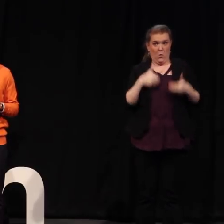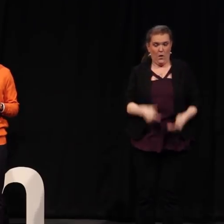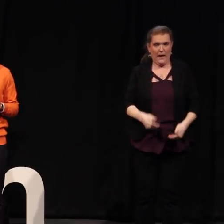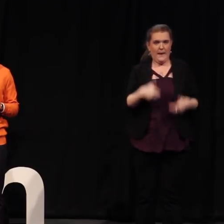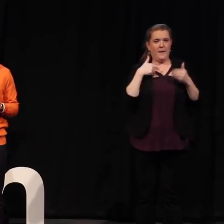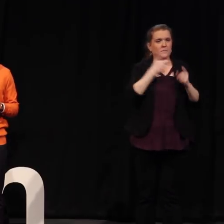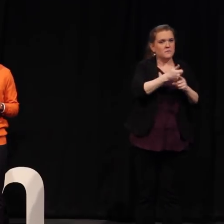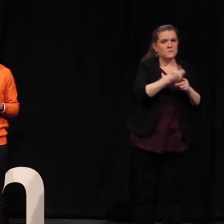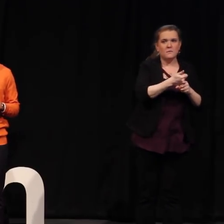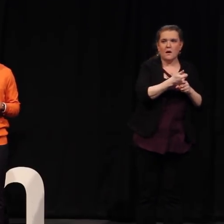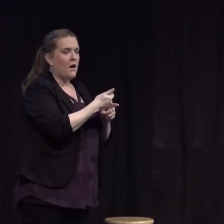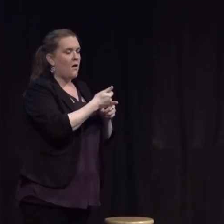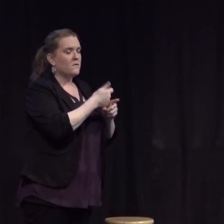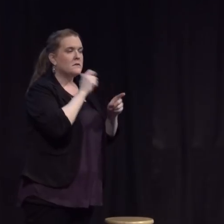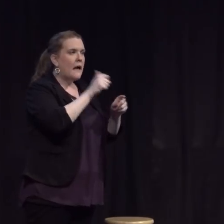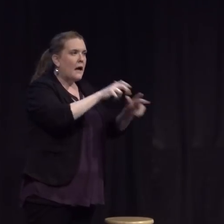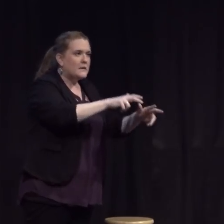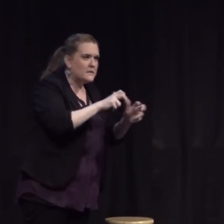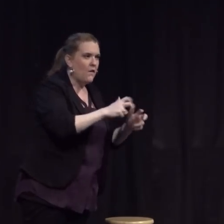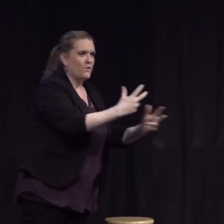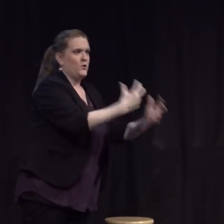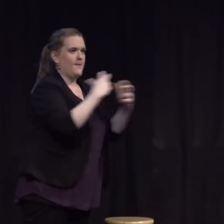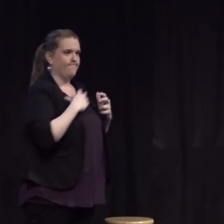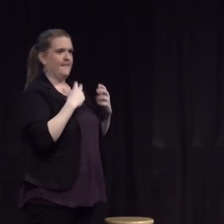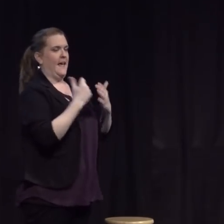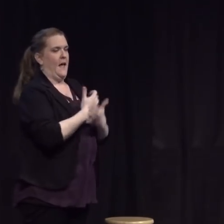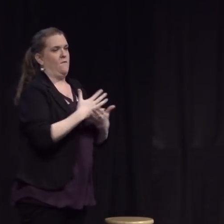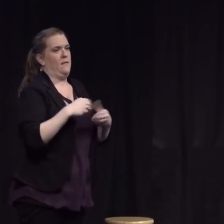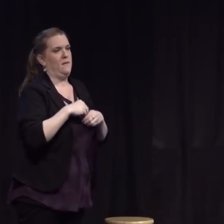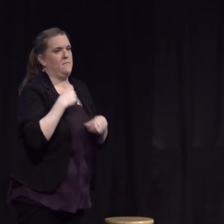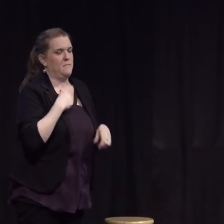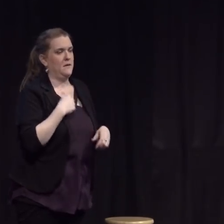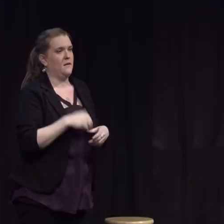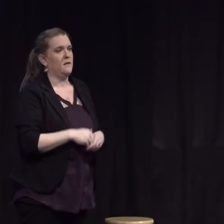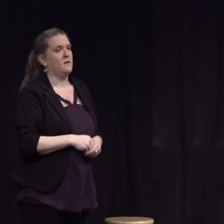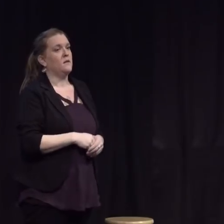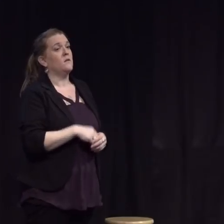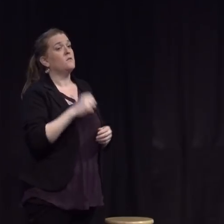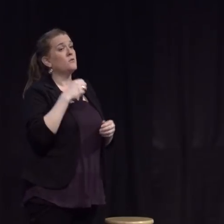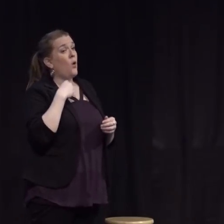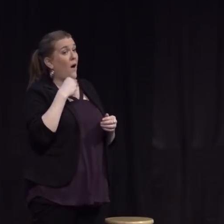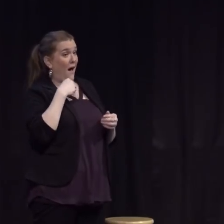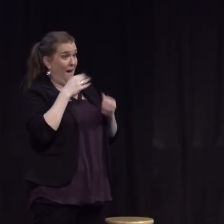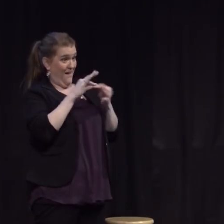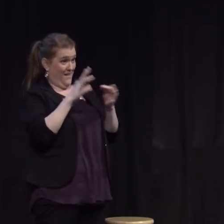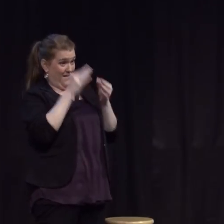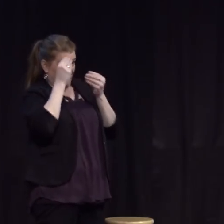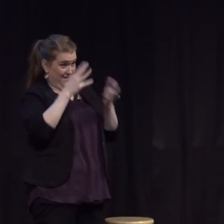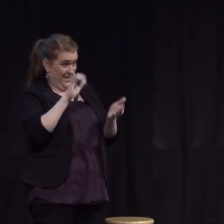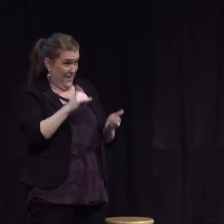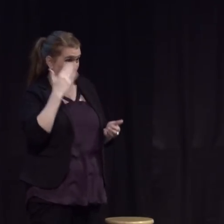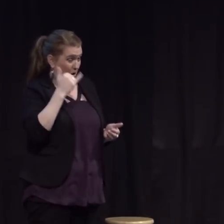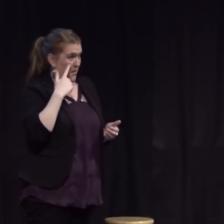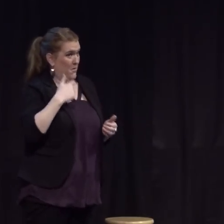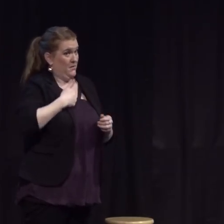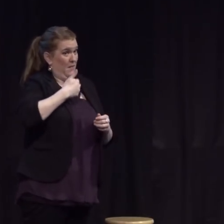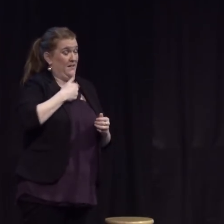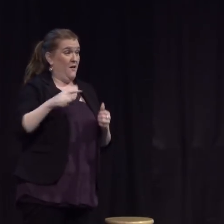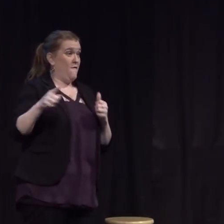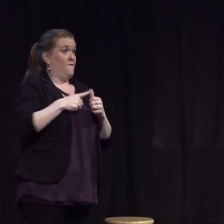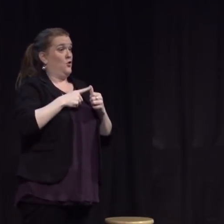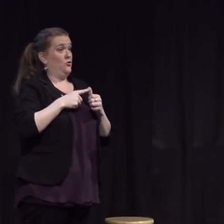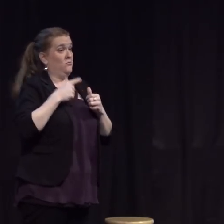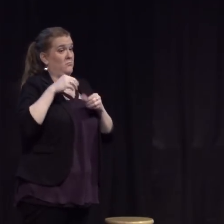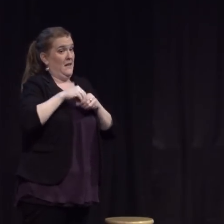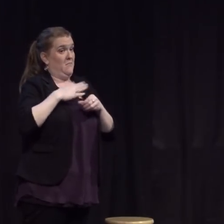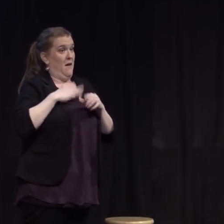selfish. I say this as a first-generation student and in a few weeks graduate, understanding that the various questions